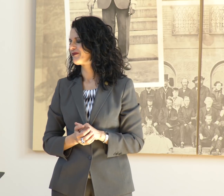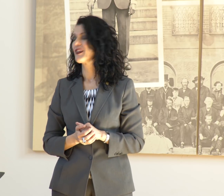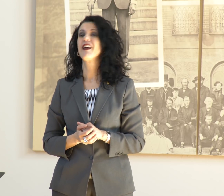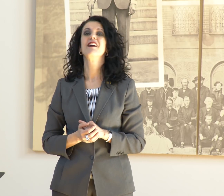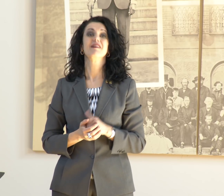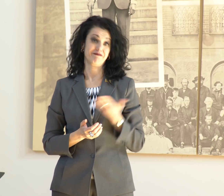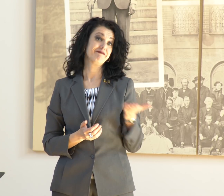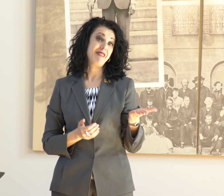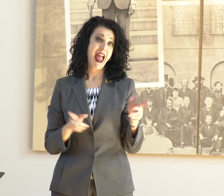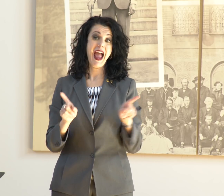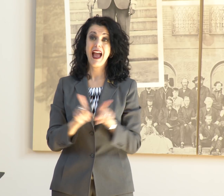began.